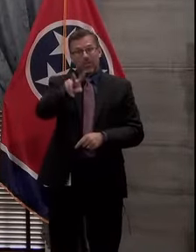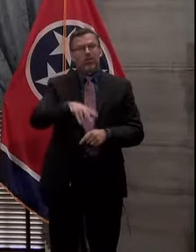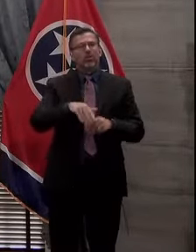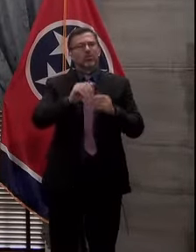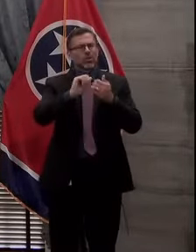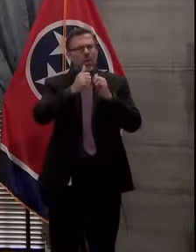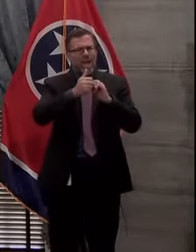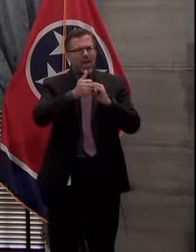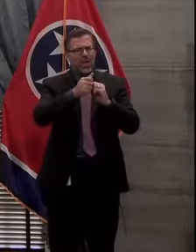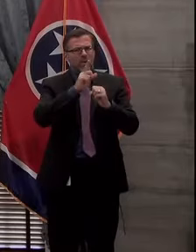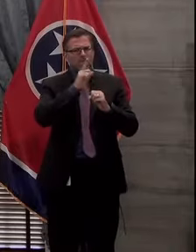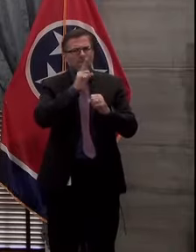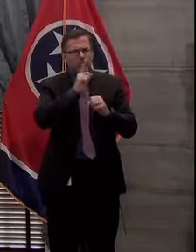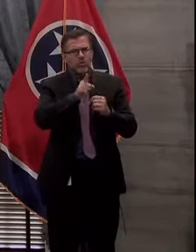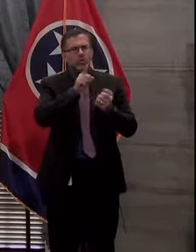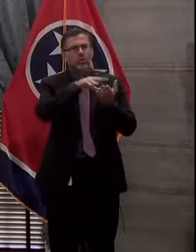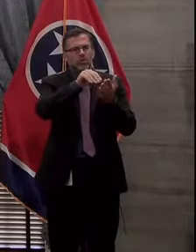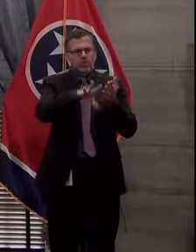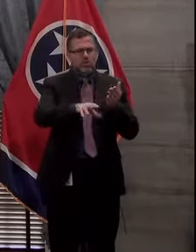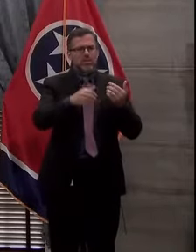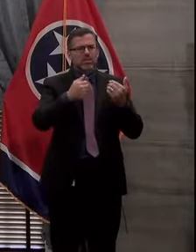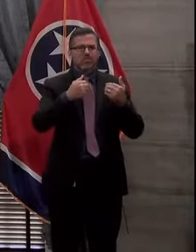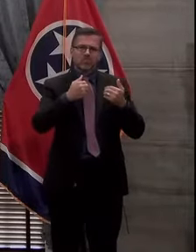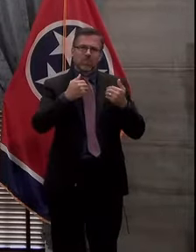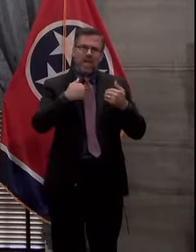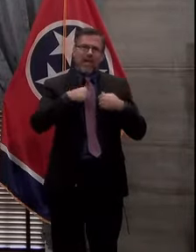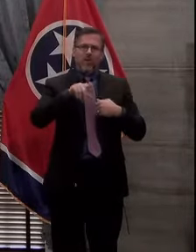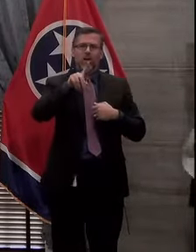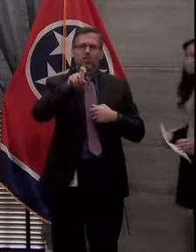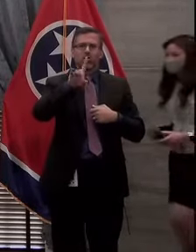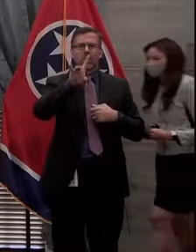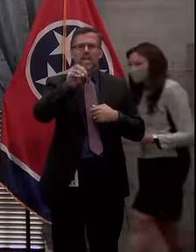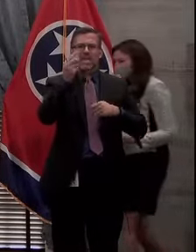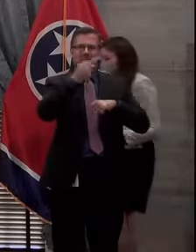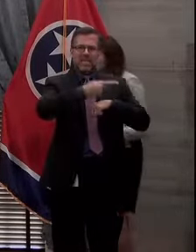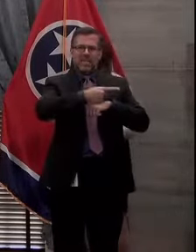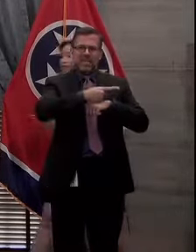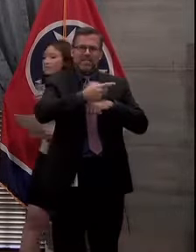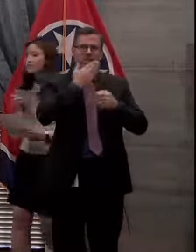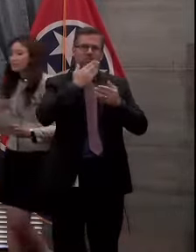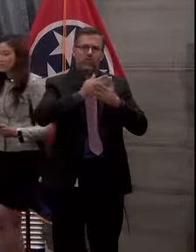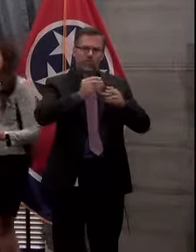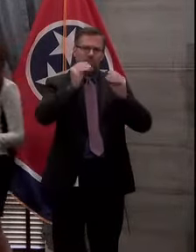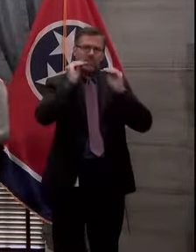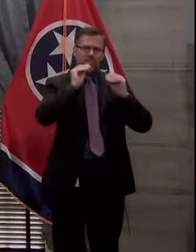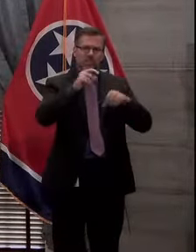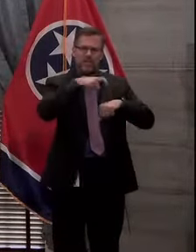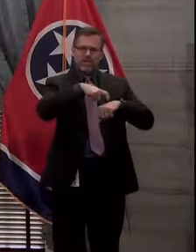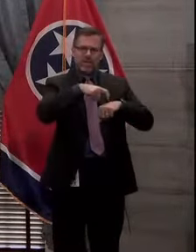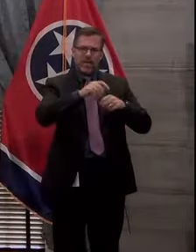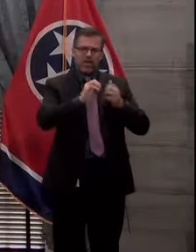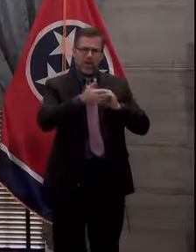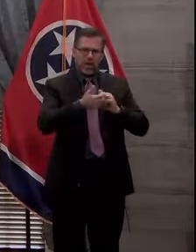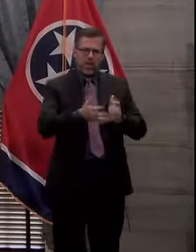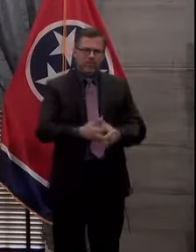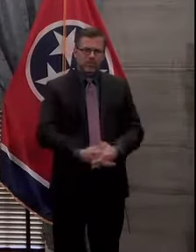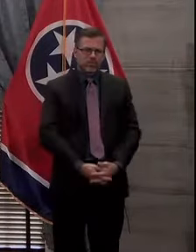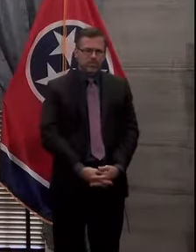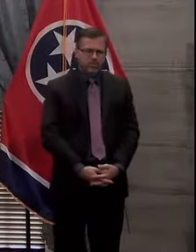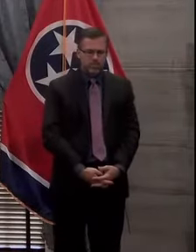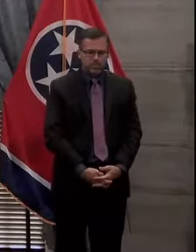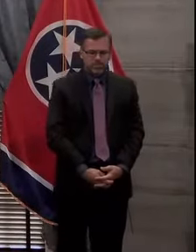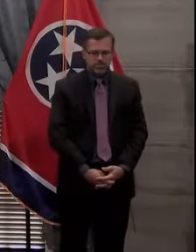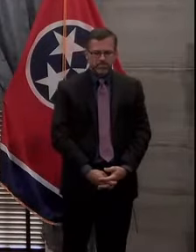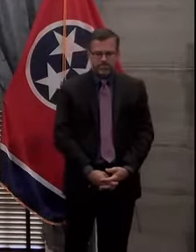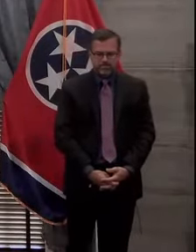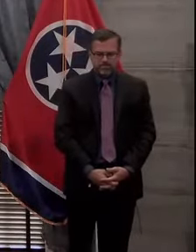to ensure that they're getting 180 days of quality instruction? Yes,